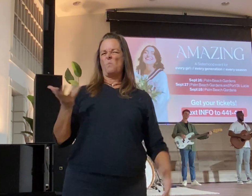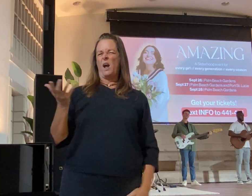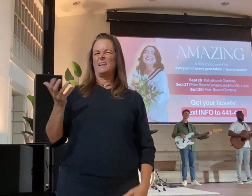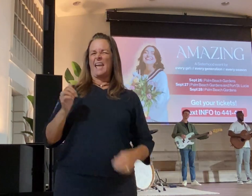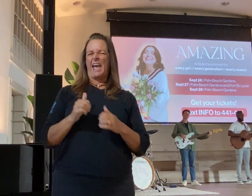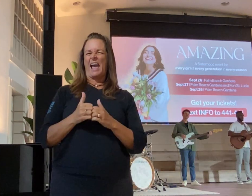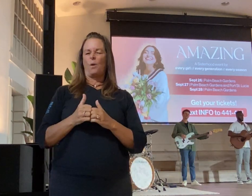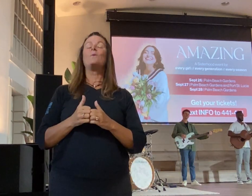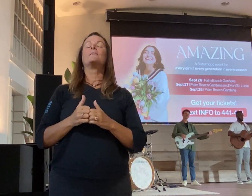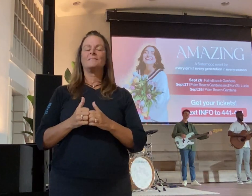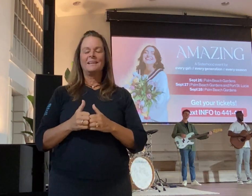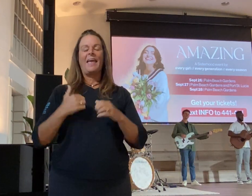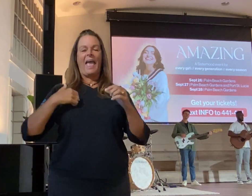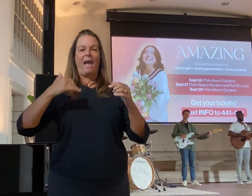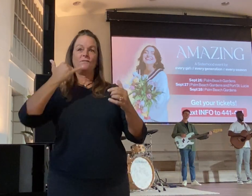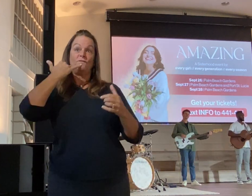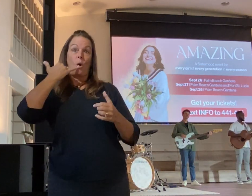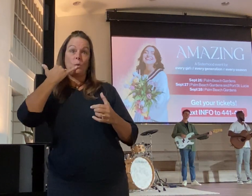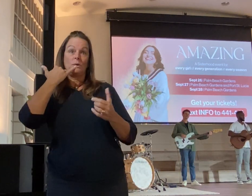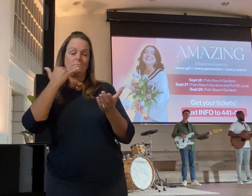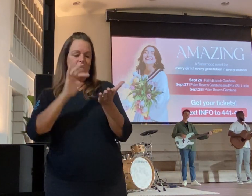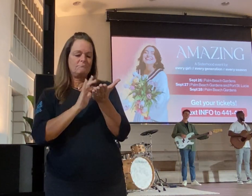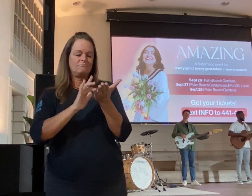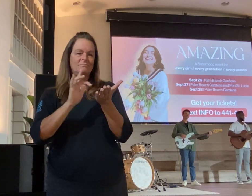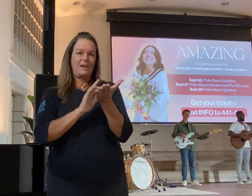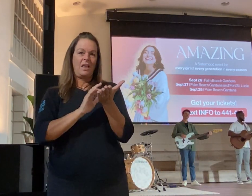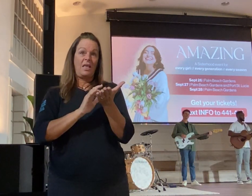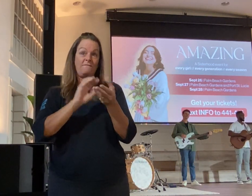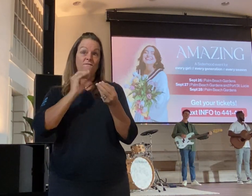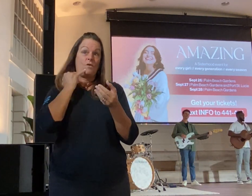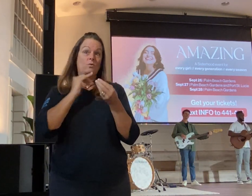scan the QR code on the invite. But hey,